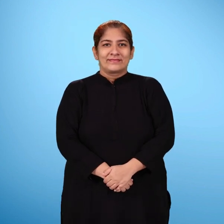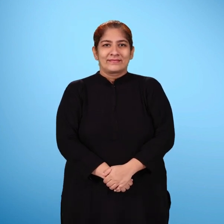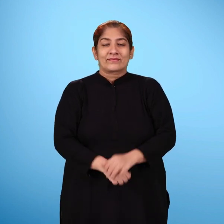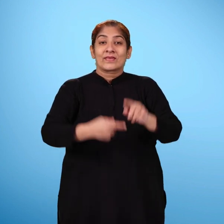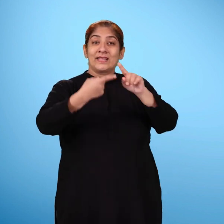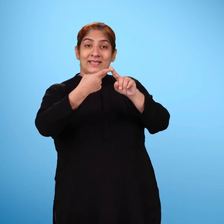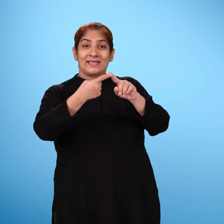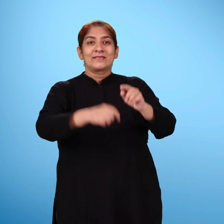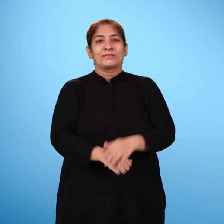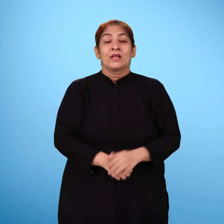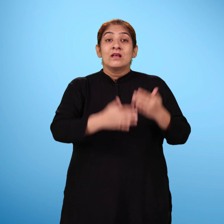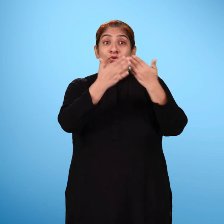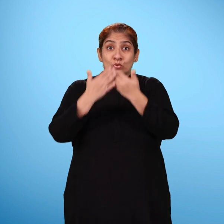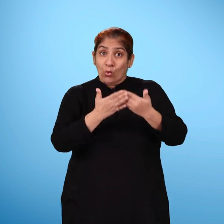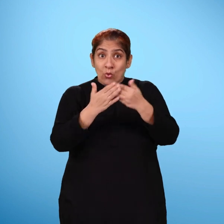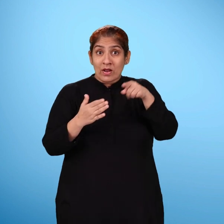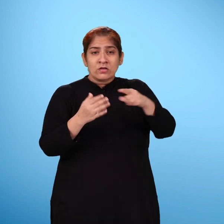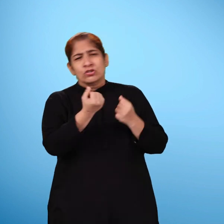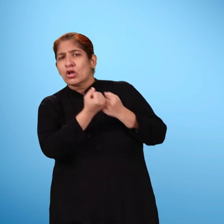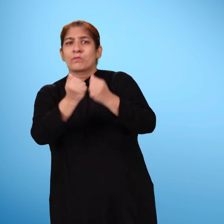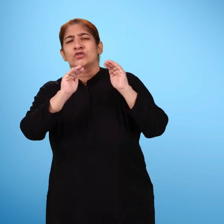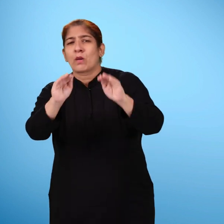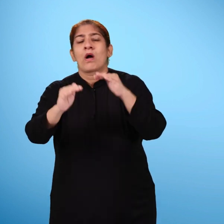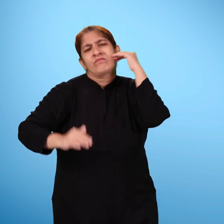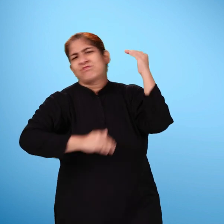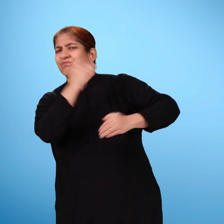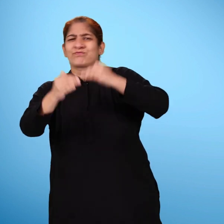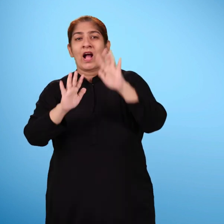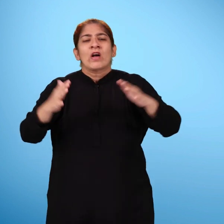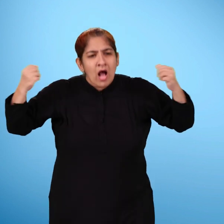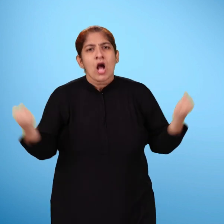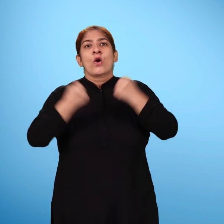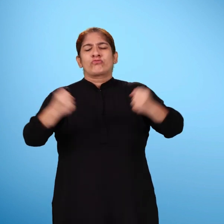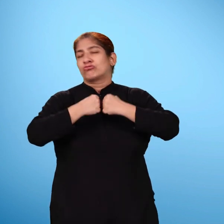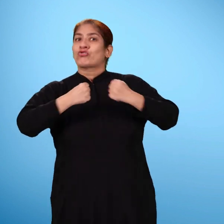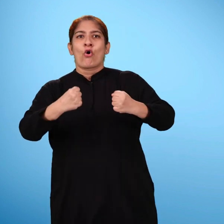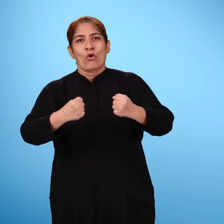Option E. Strengthen school alumni support system.